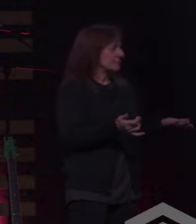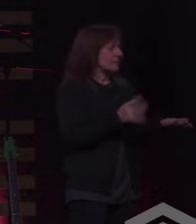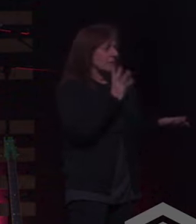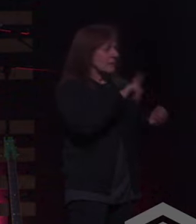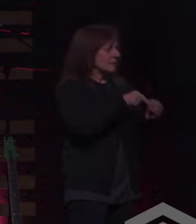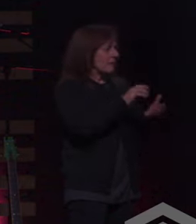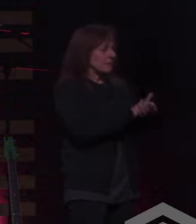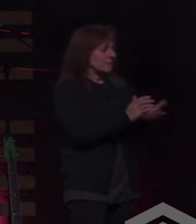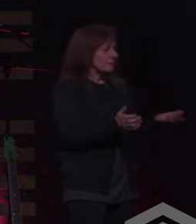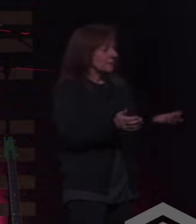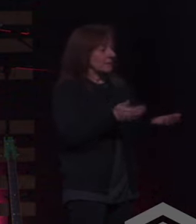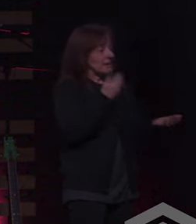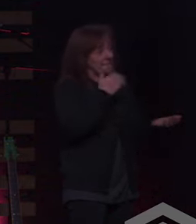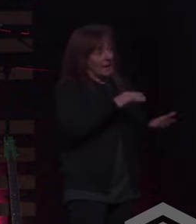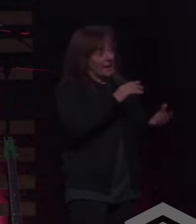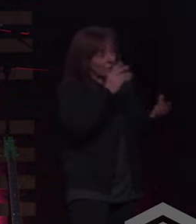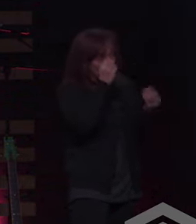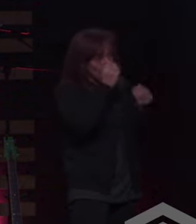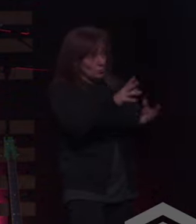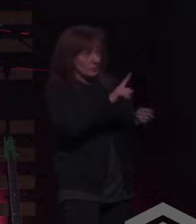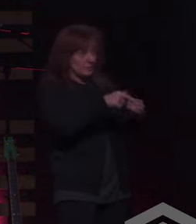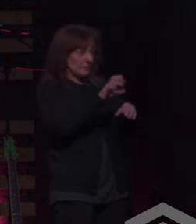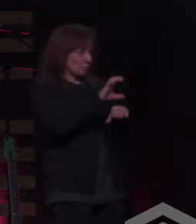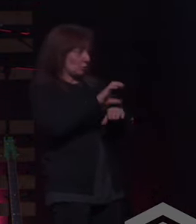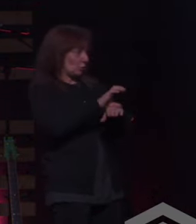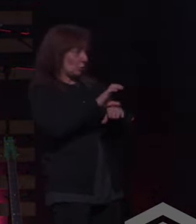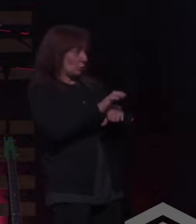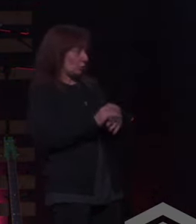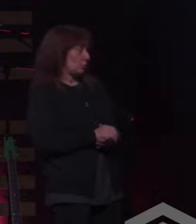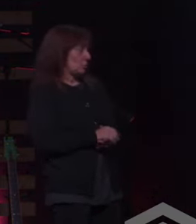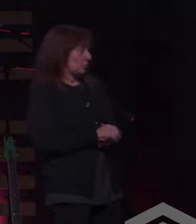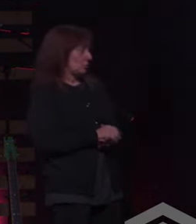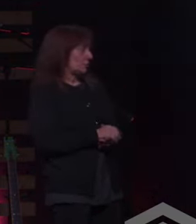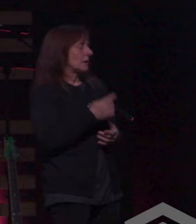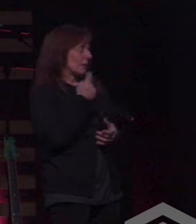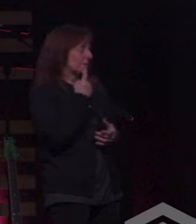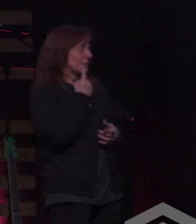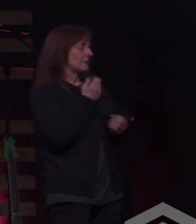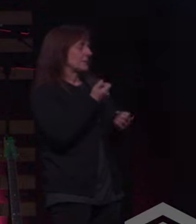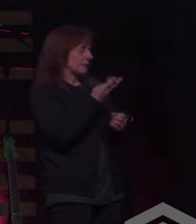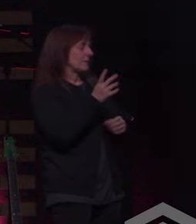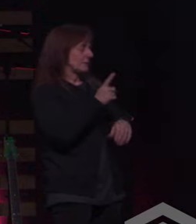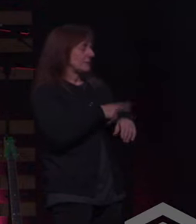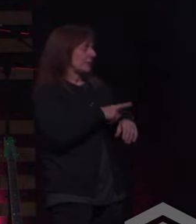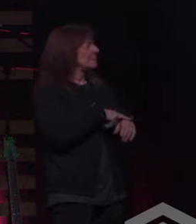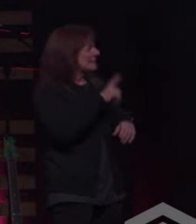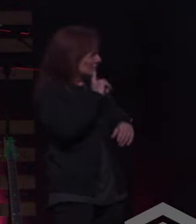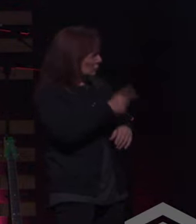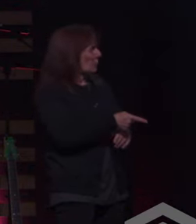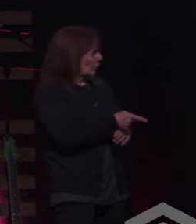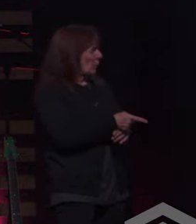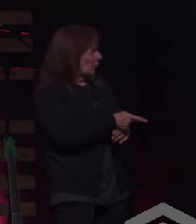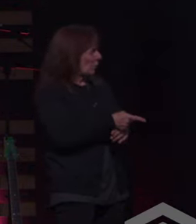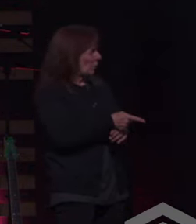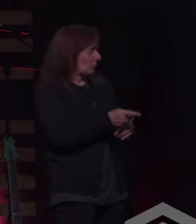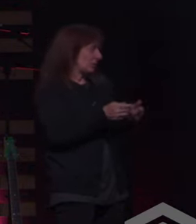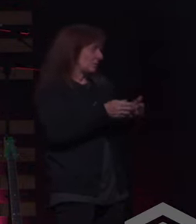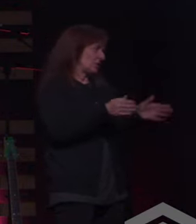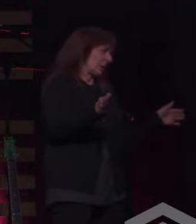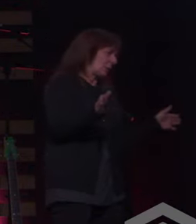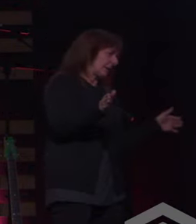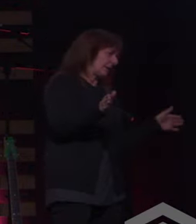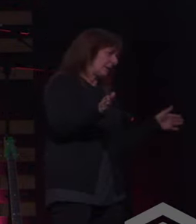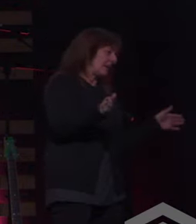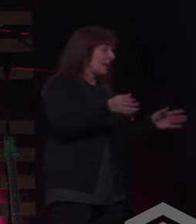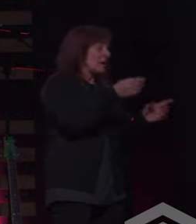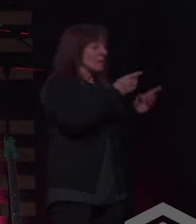Now, here's the bad news about church and divorce. And I've said this several times, and it's true in generality.